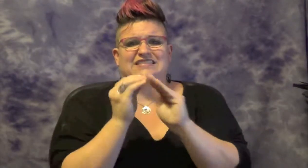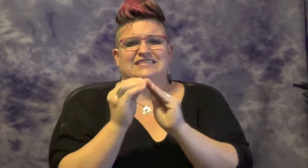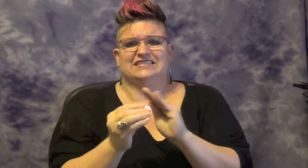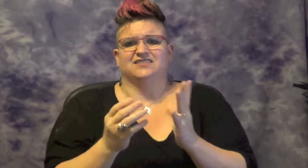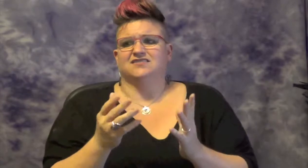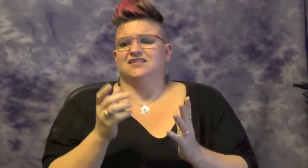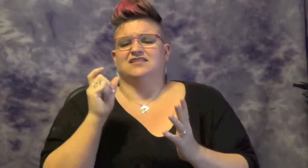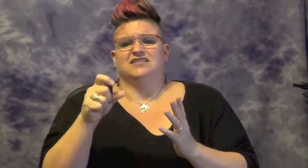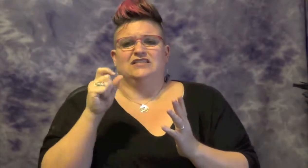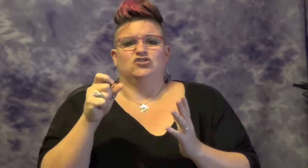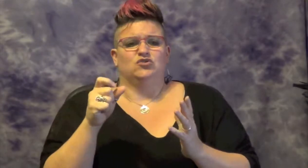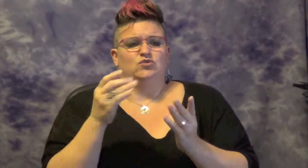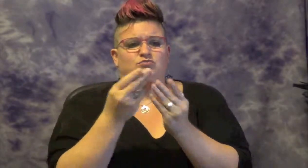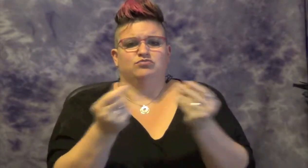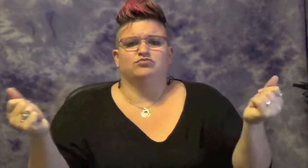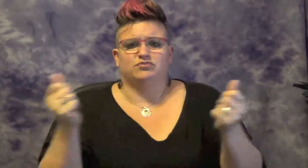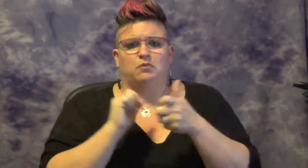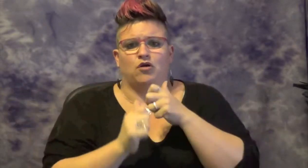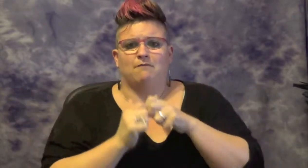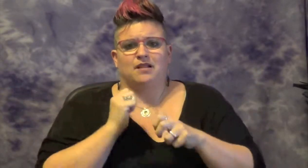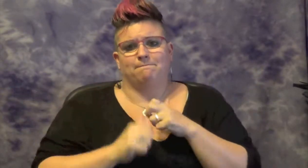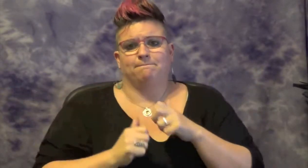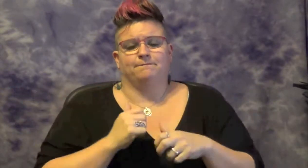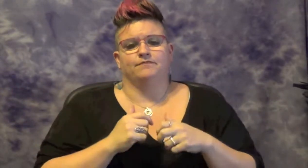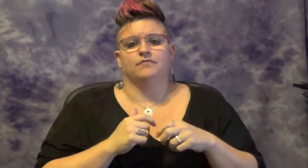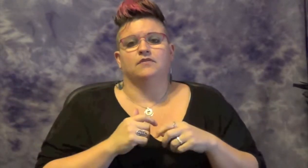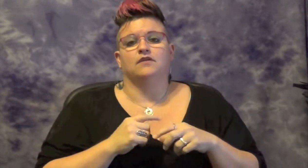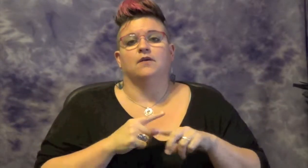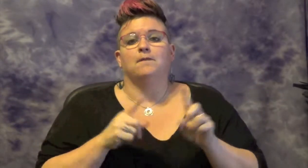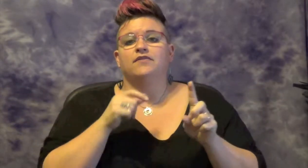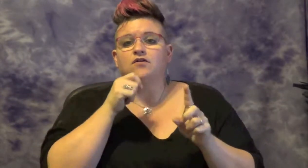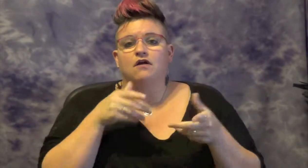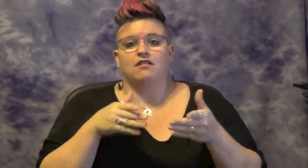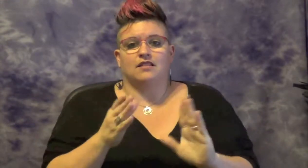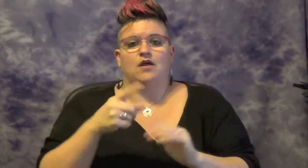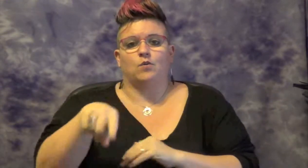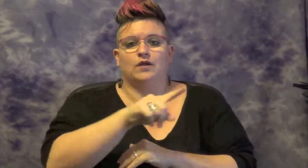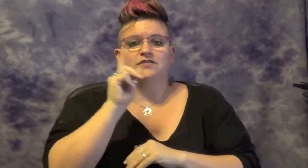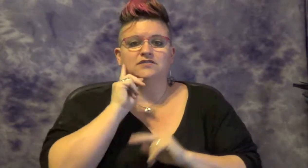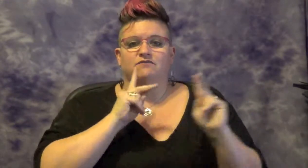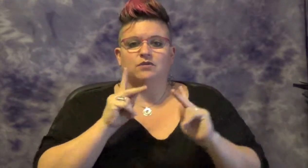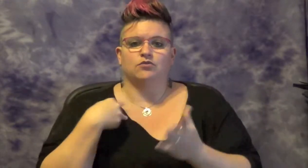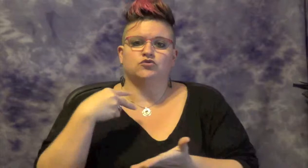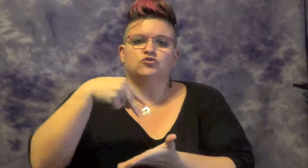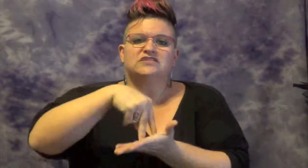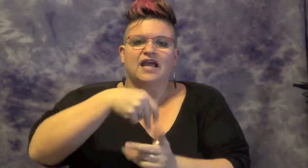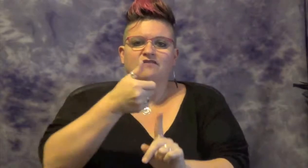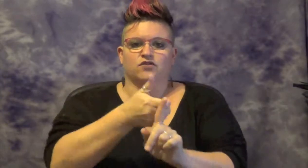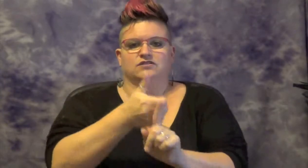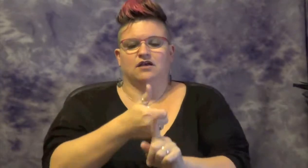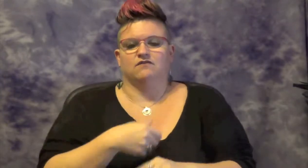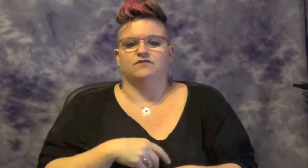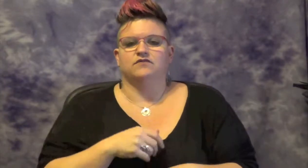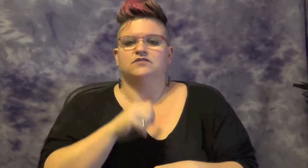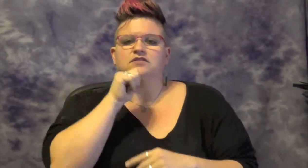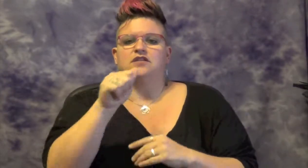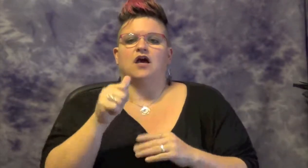as needing to be fixed and helped and solving their problems, but not allowing deaf people to actually stand up for